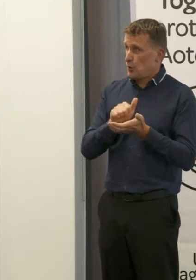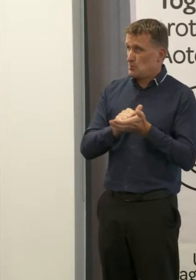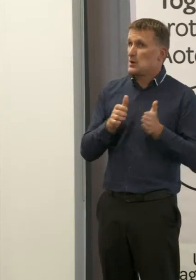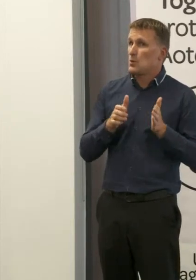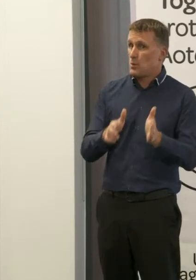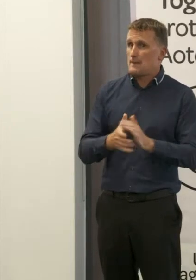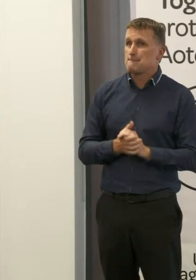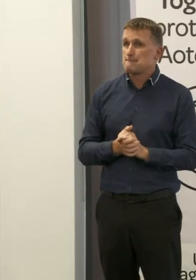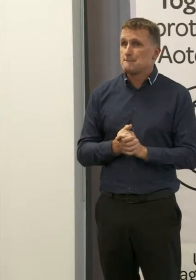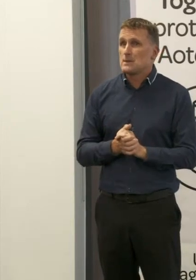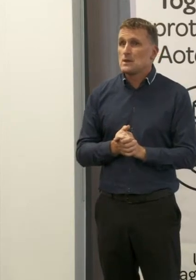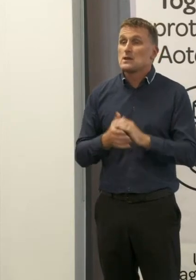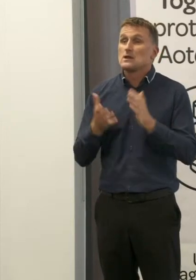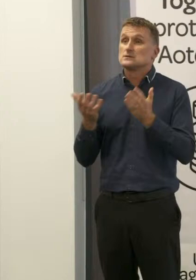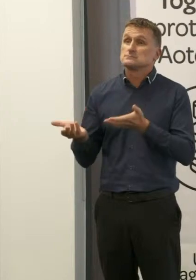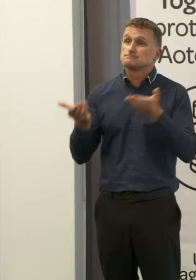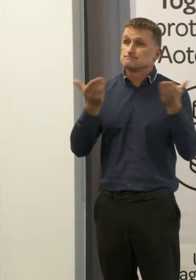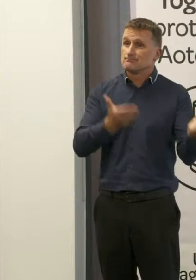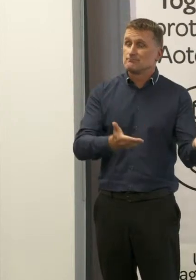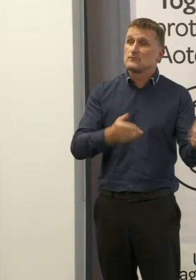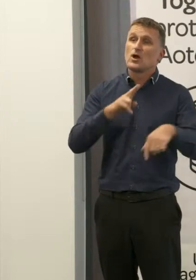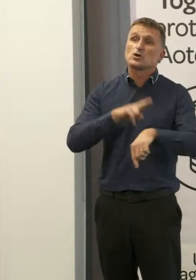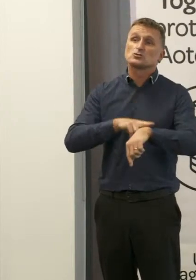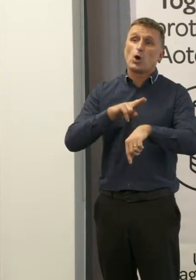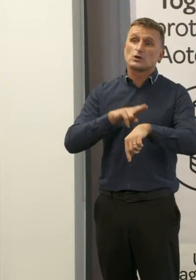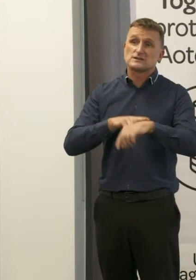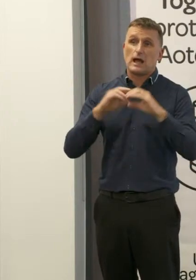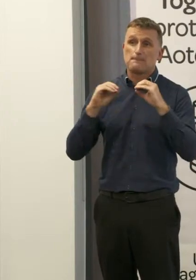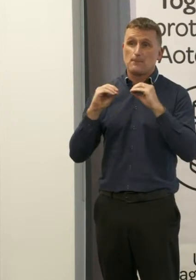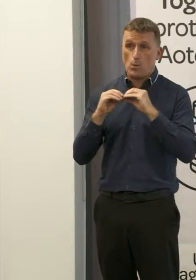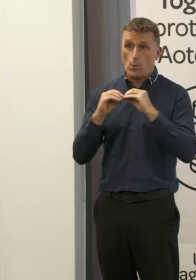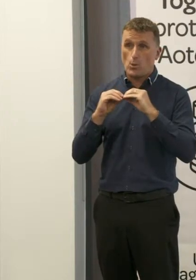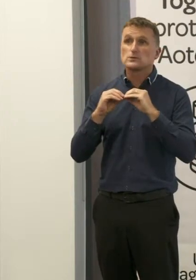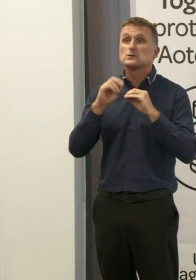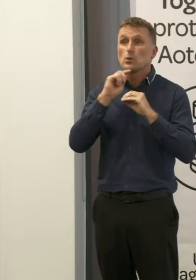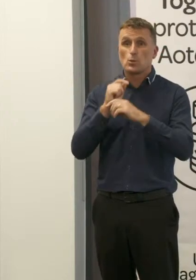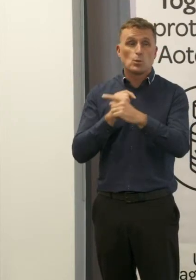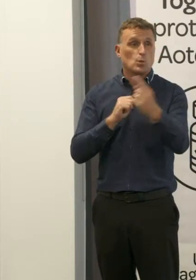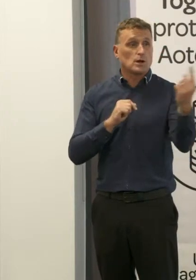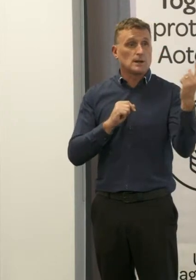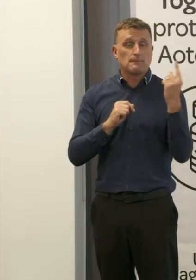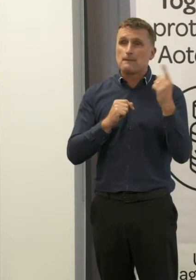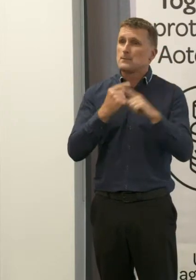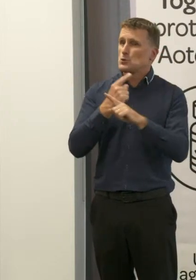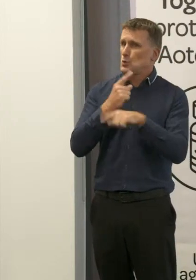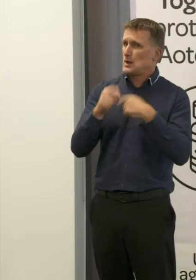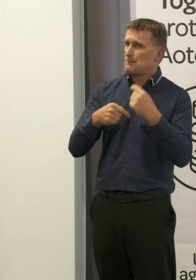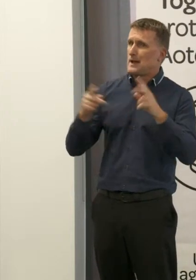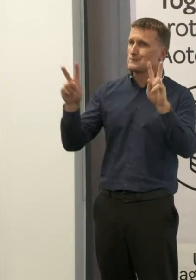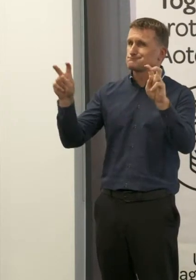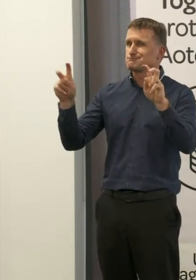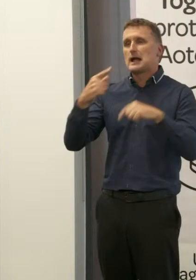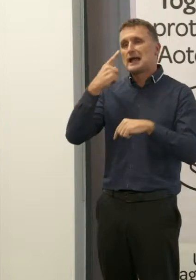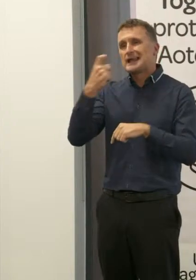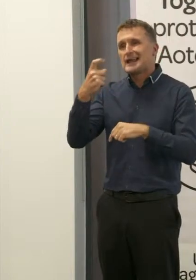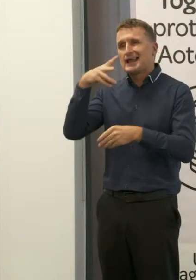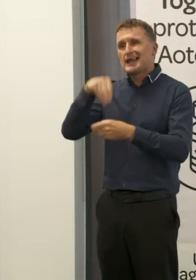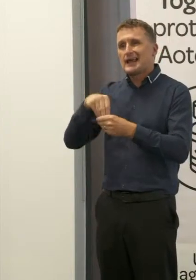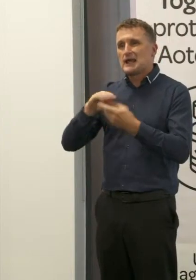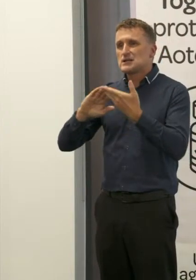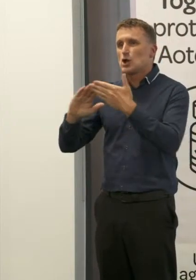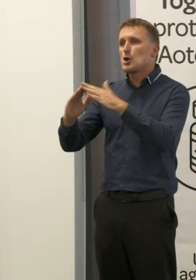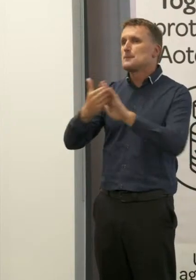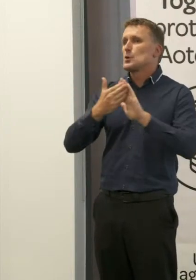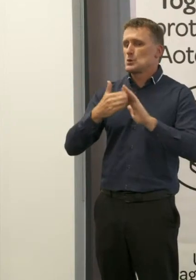I'm going to hand over now to Dr. Bourne, who's going to come up and just walk you through the care in the community process, what that looks